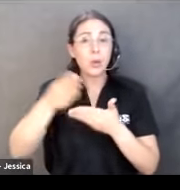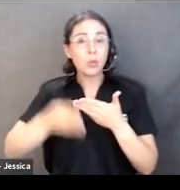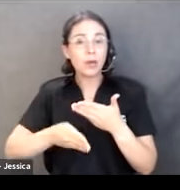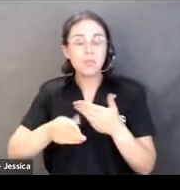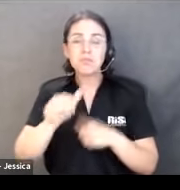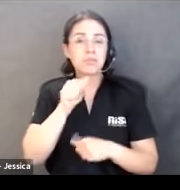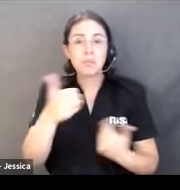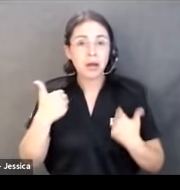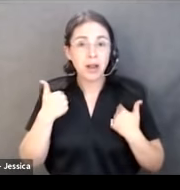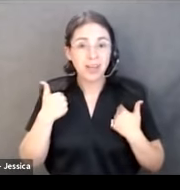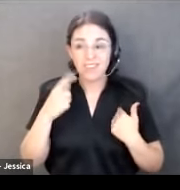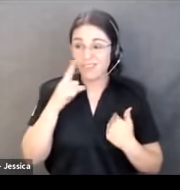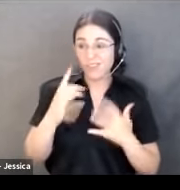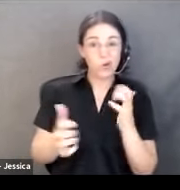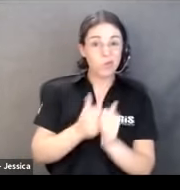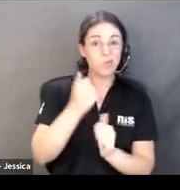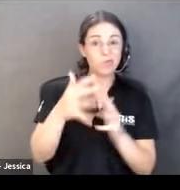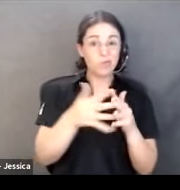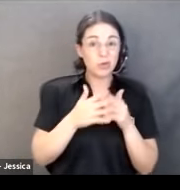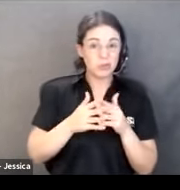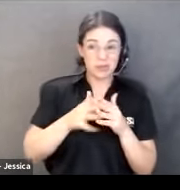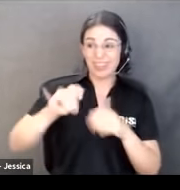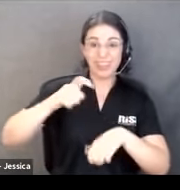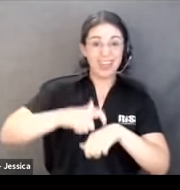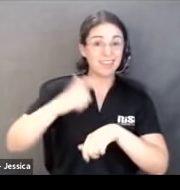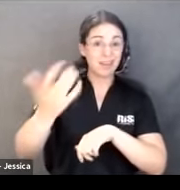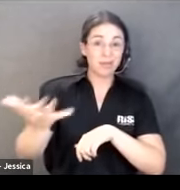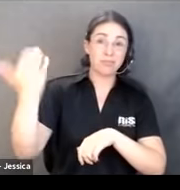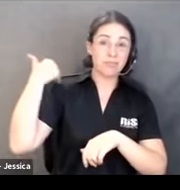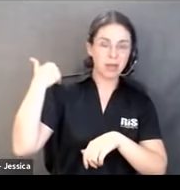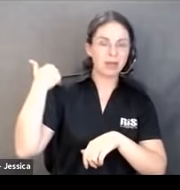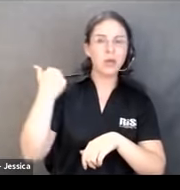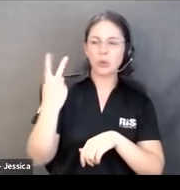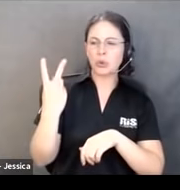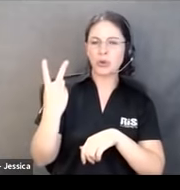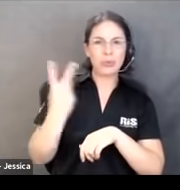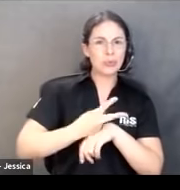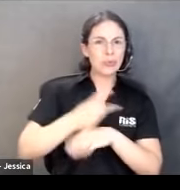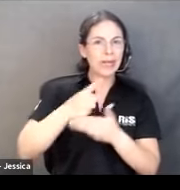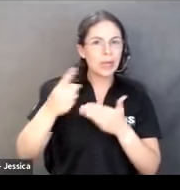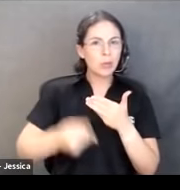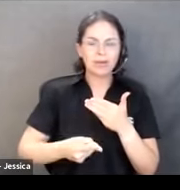the idea of a weekend, that didn't become really culturally cemented,